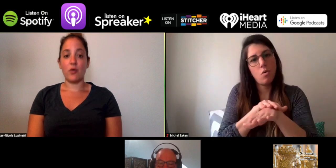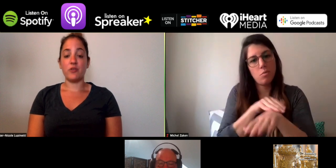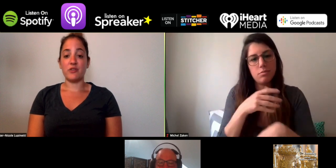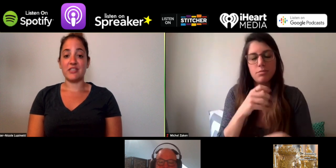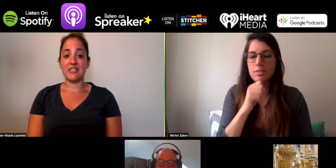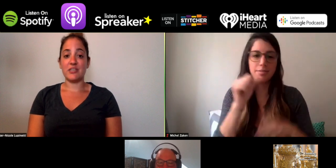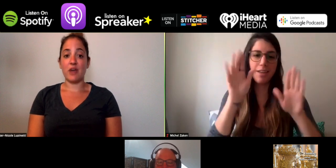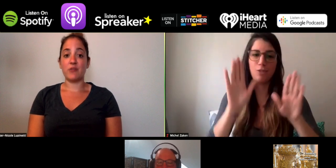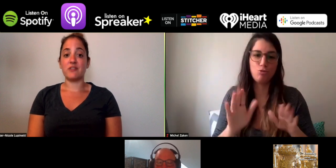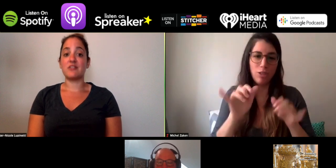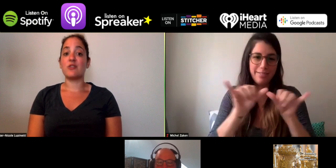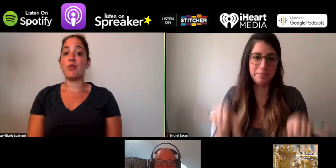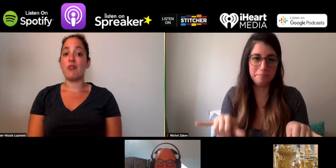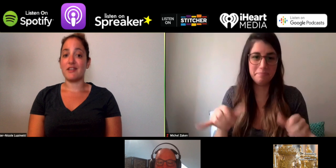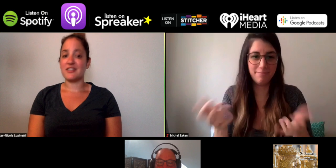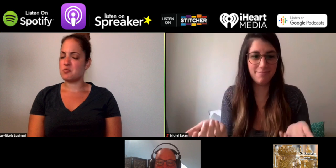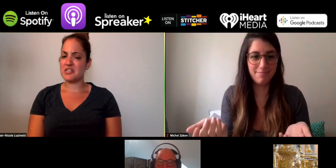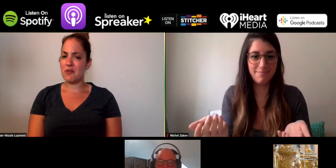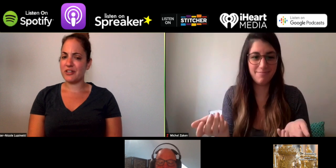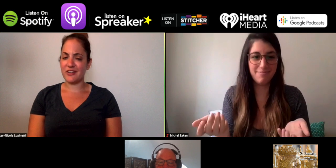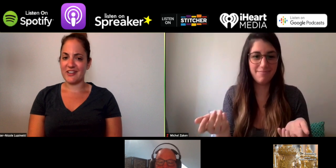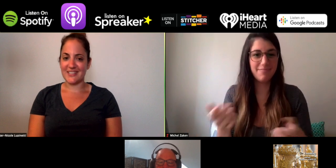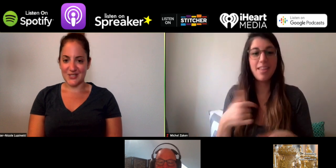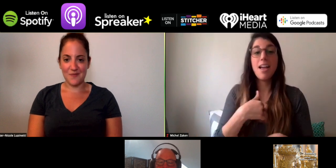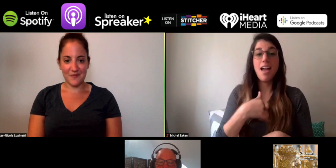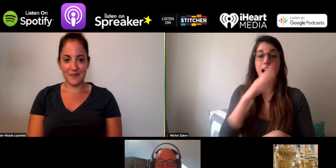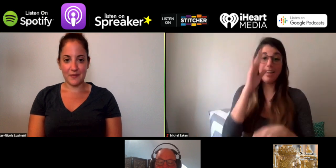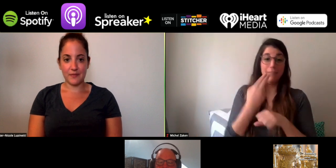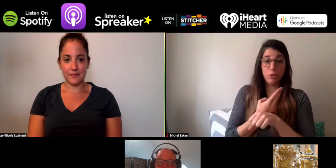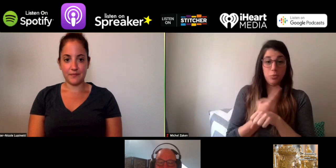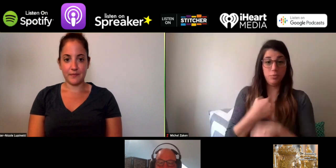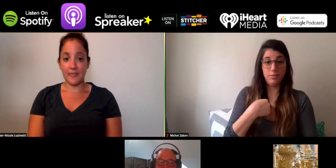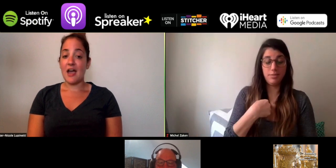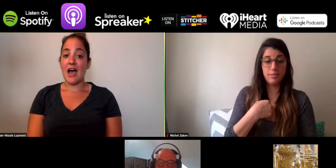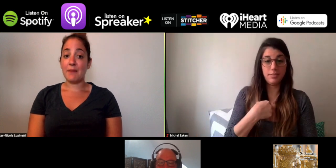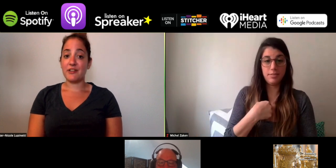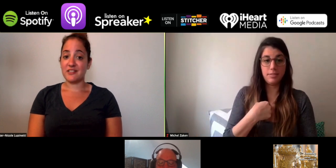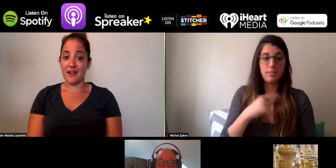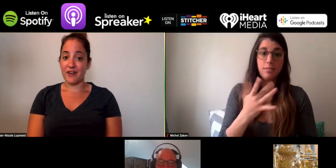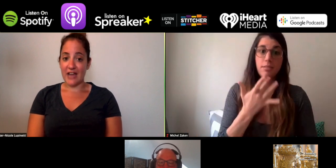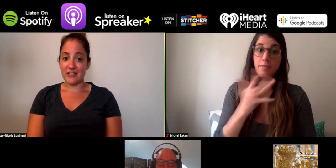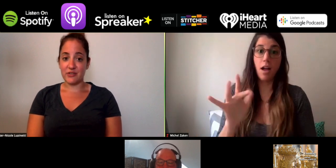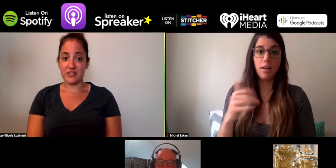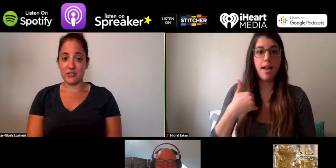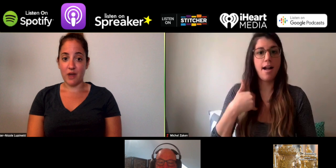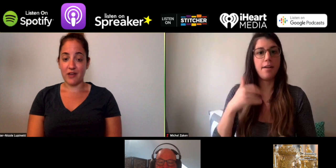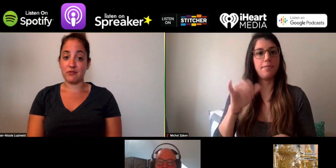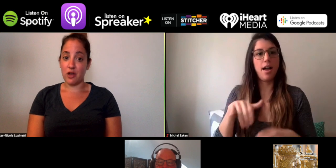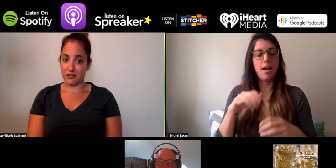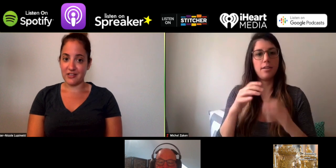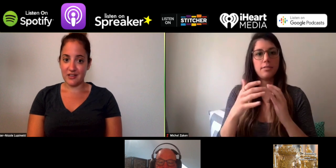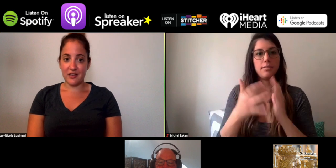So using TTY was a slow process, was not really a great system. I personally never had to use